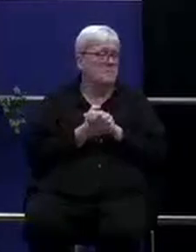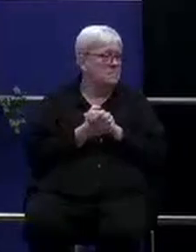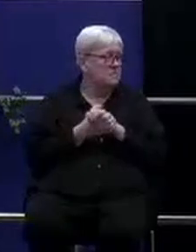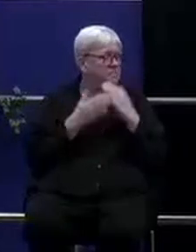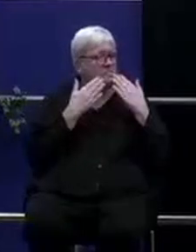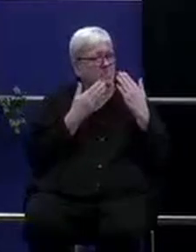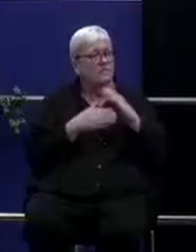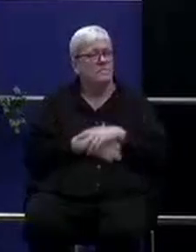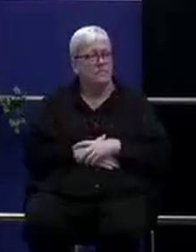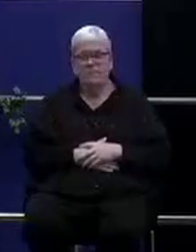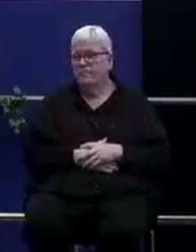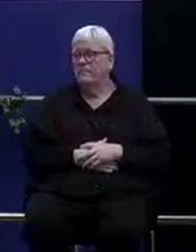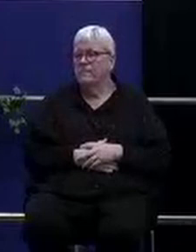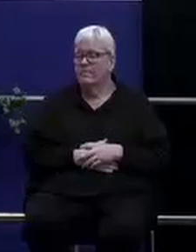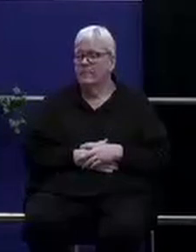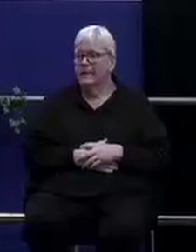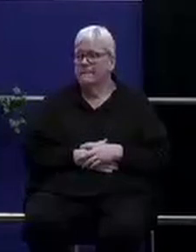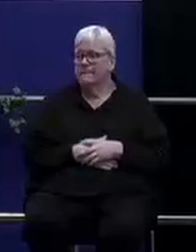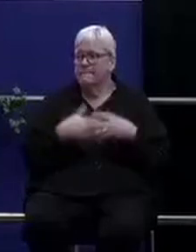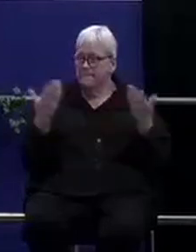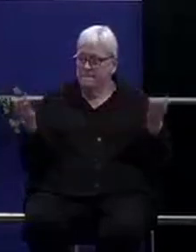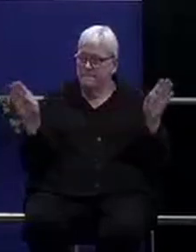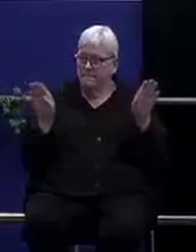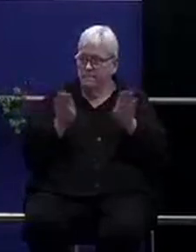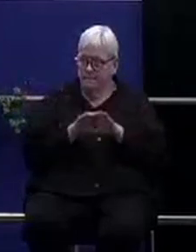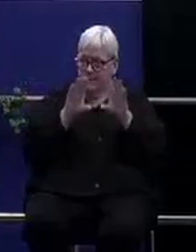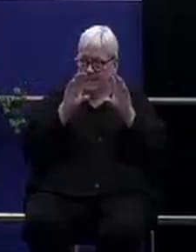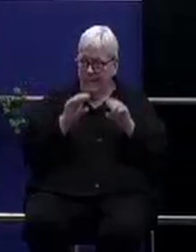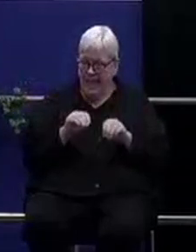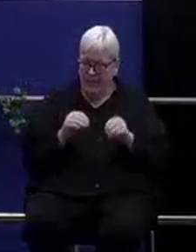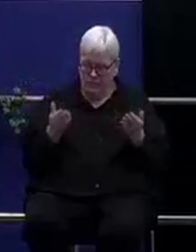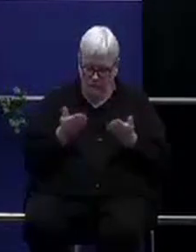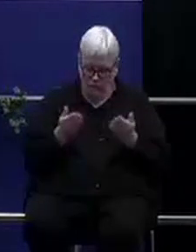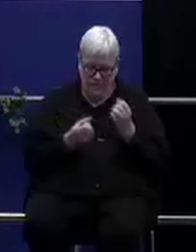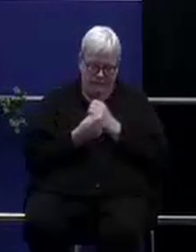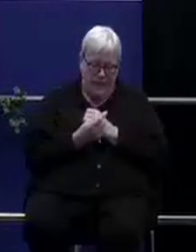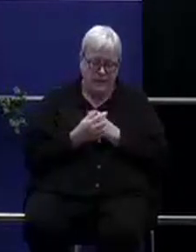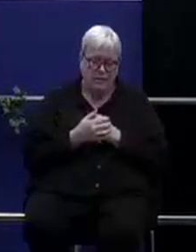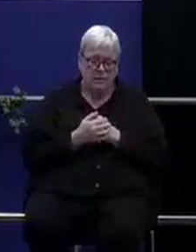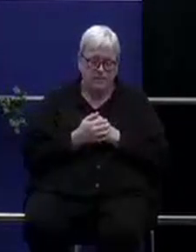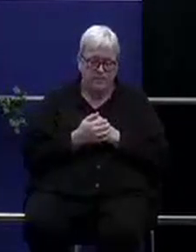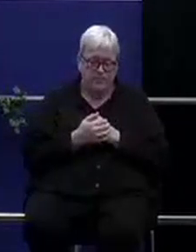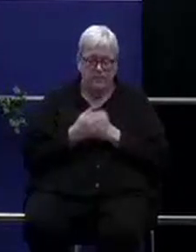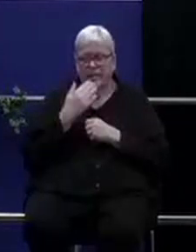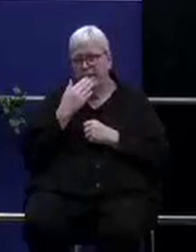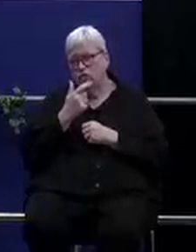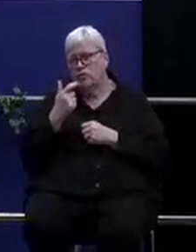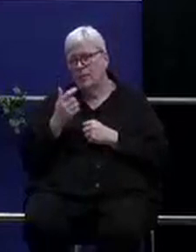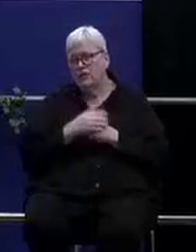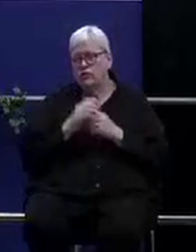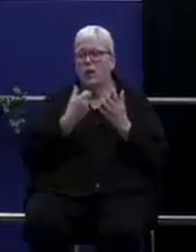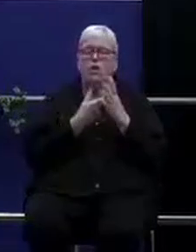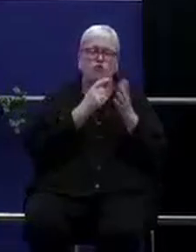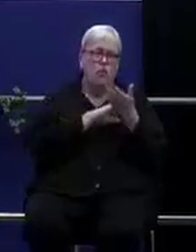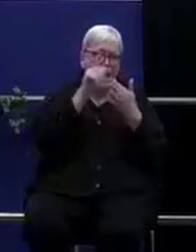Thank you. So that brings us to the end of today's event. Thank you so much, Rachelle.